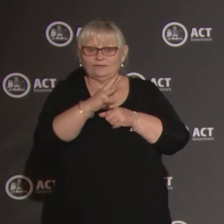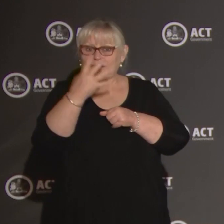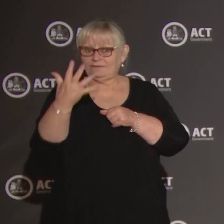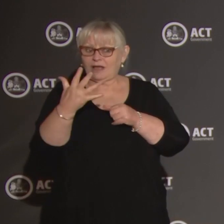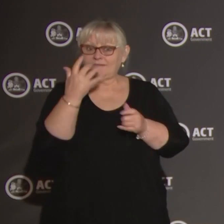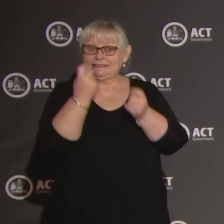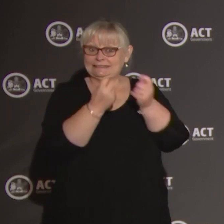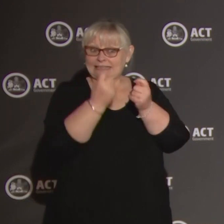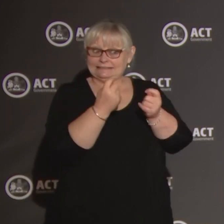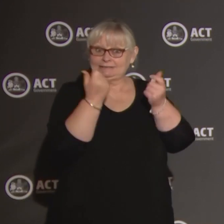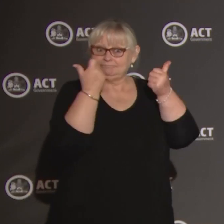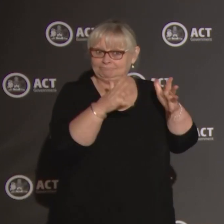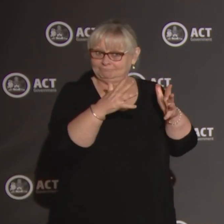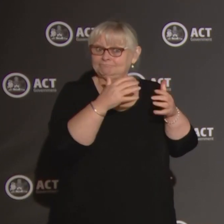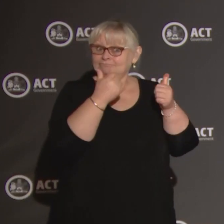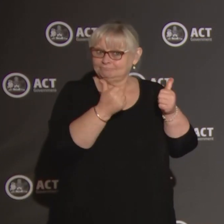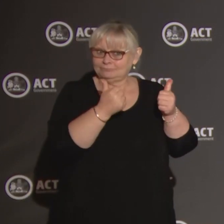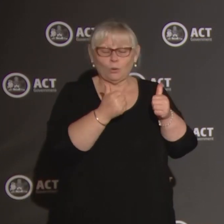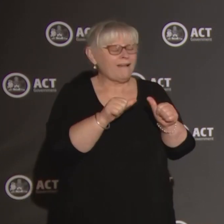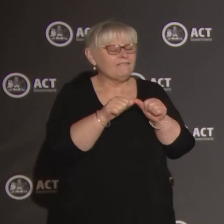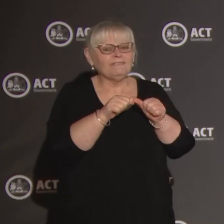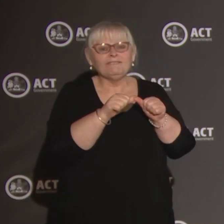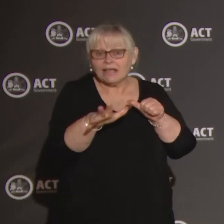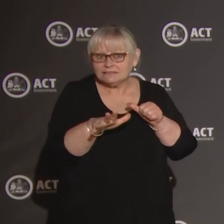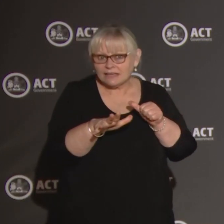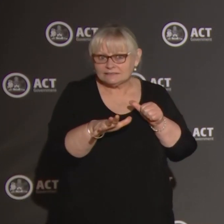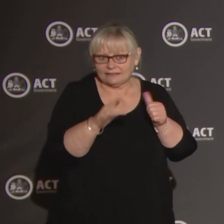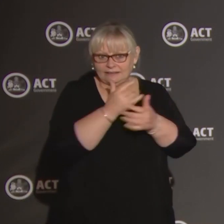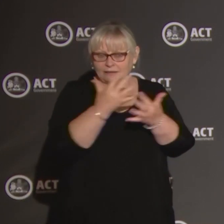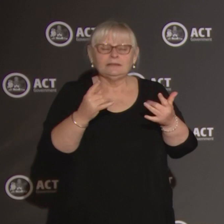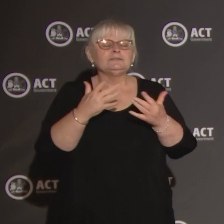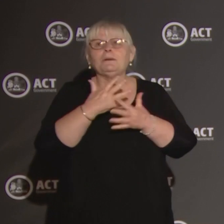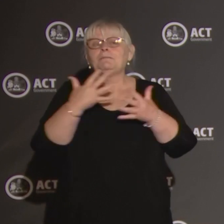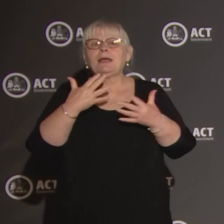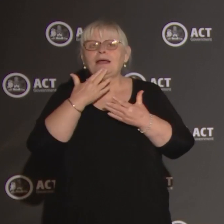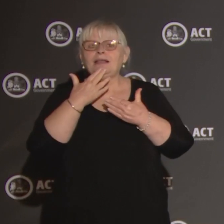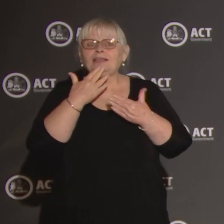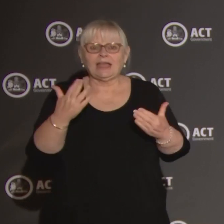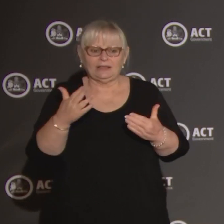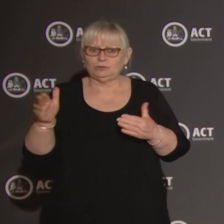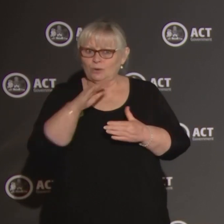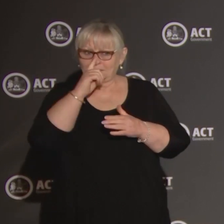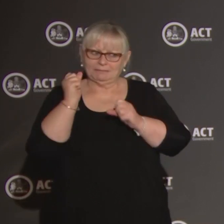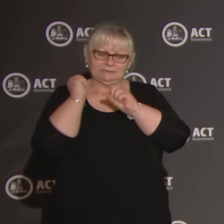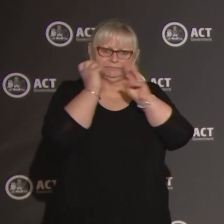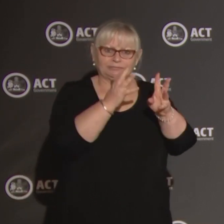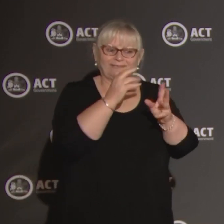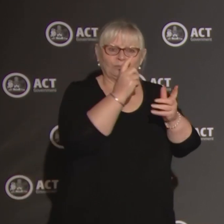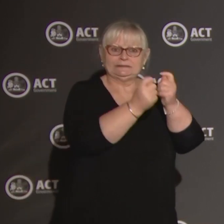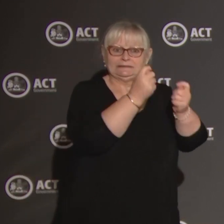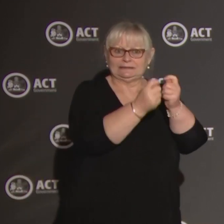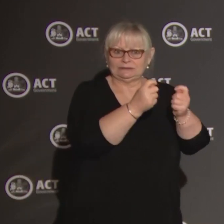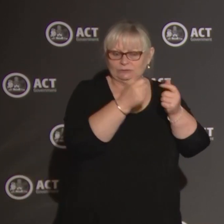4,445 tests conducted across the ACT, which is a fantastic number, so thank you again to everyone who's coming forward and